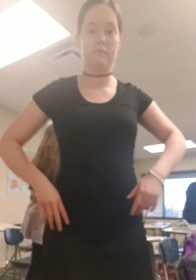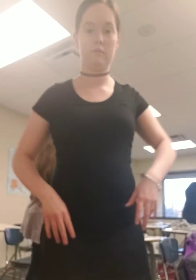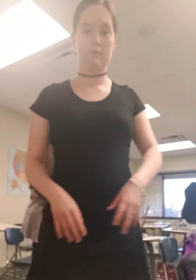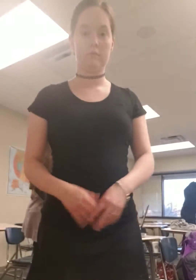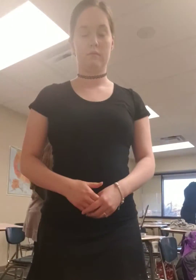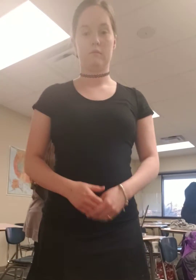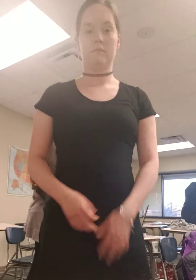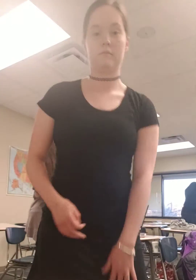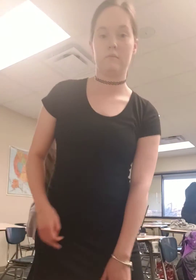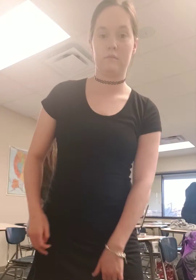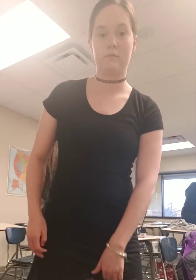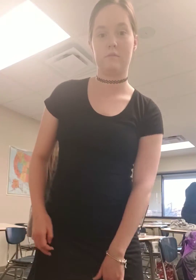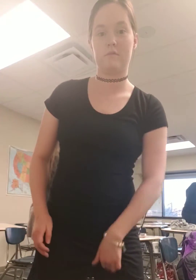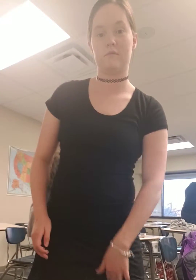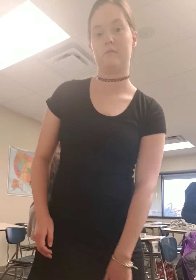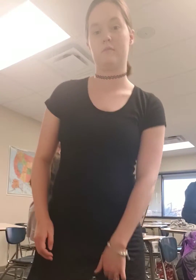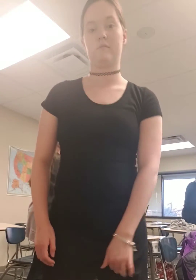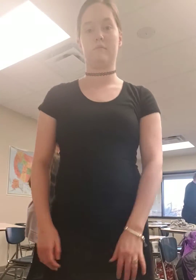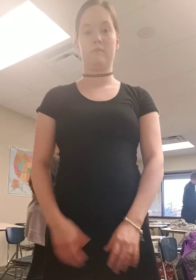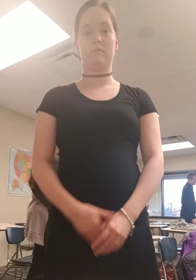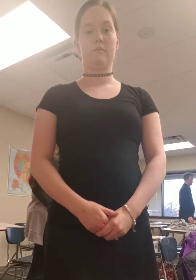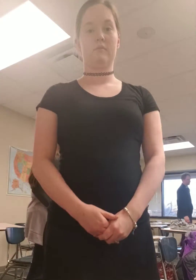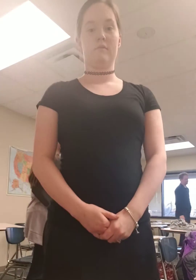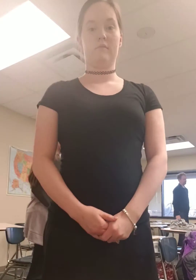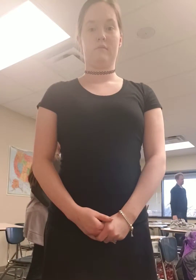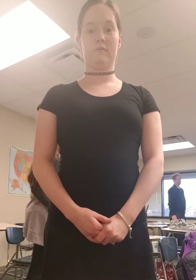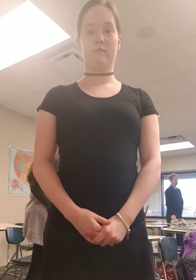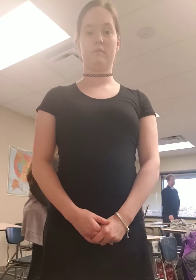I was like, okay. Okay. Second chance.